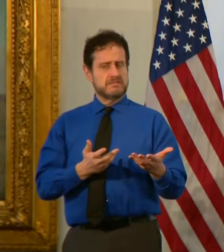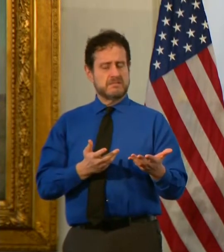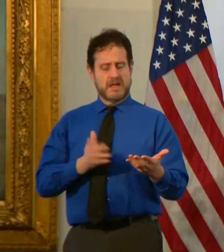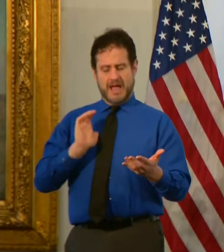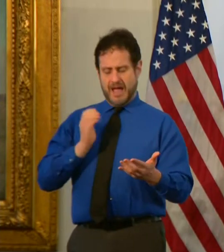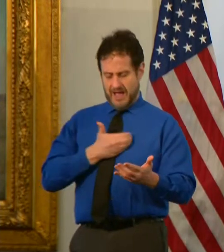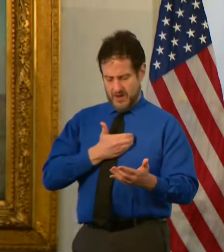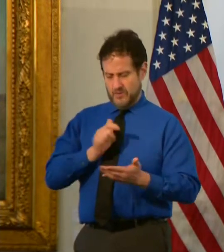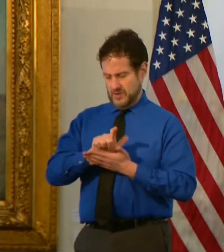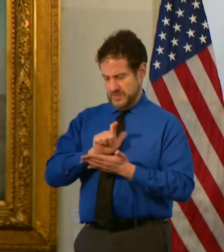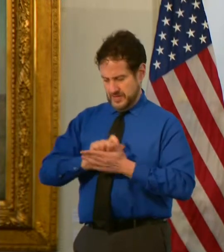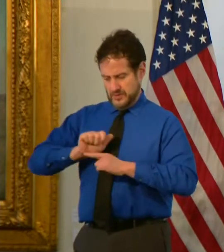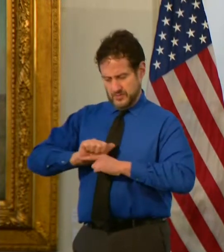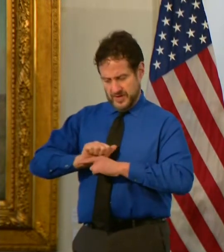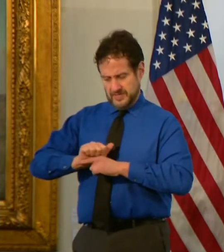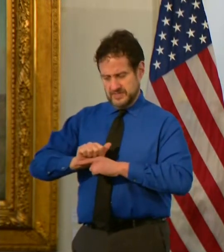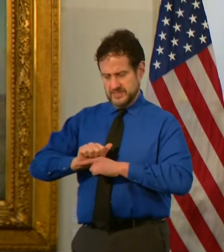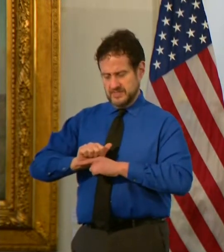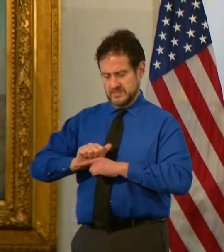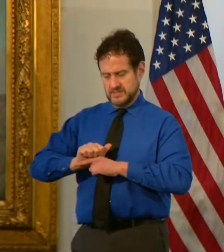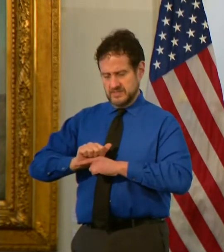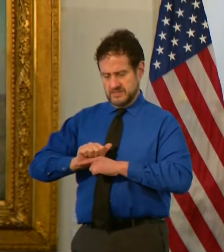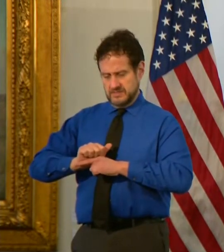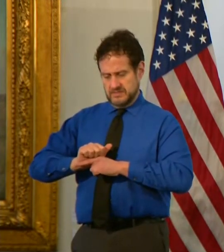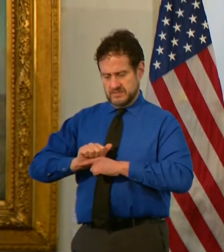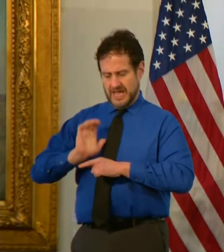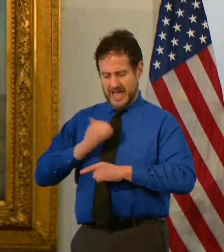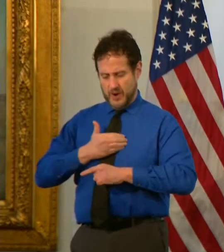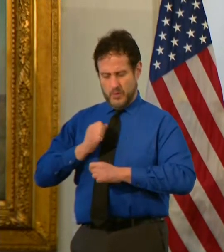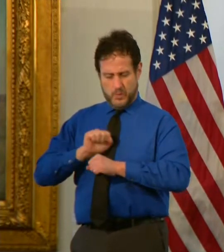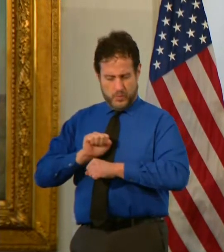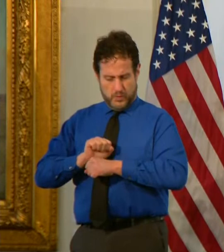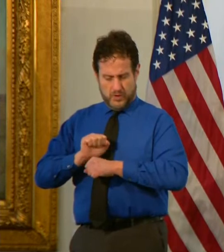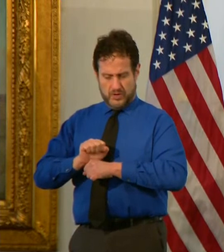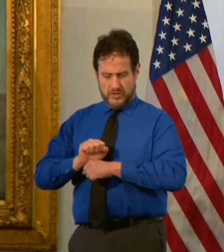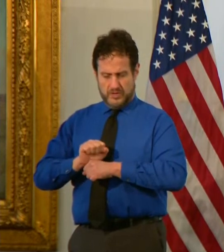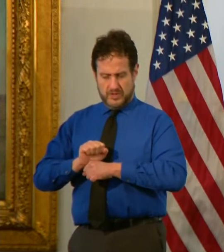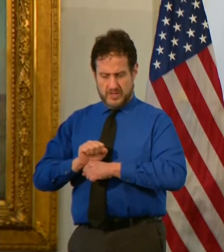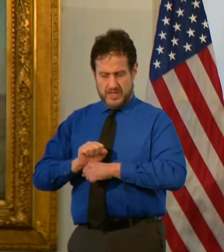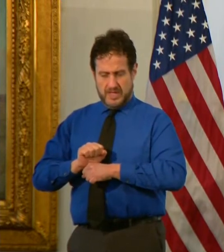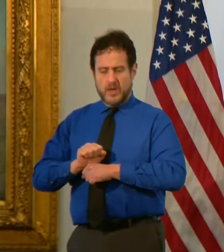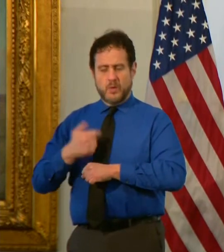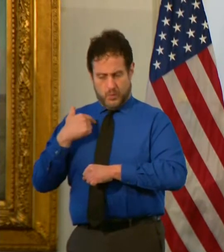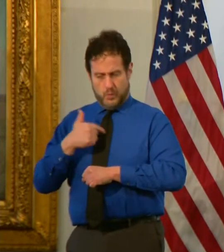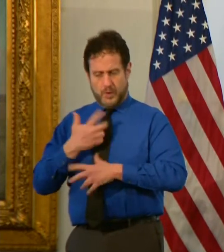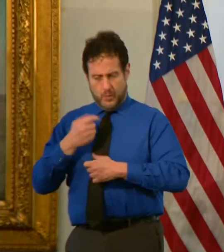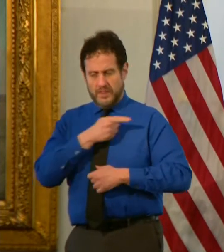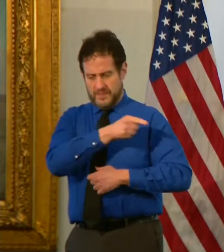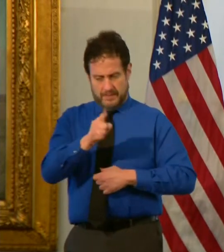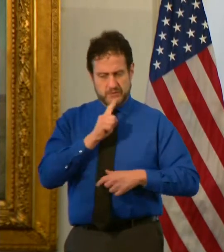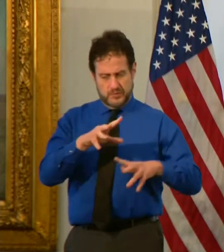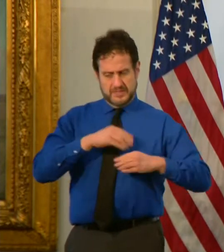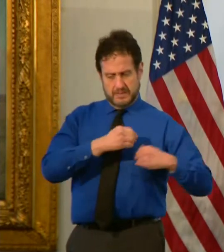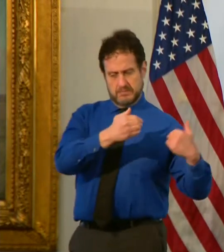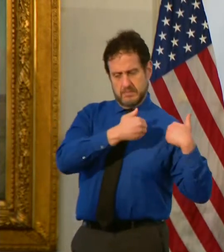we are doing aimed at accountability that might actually be causing additional harm.